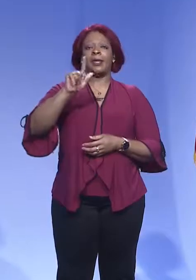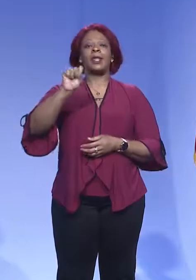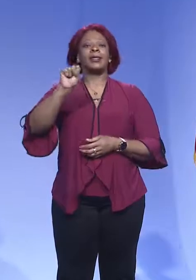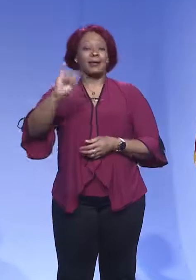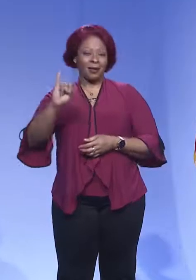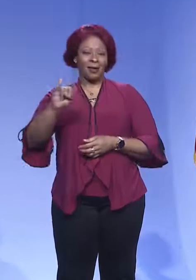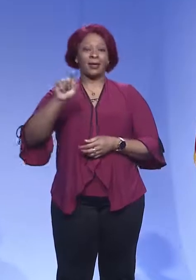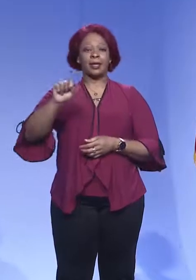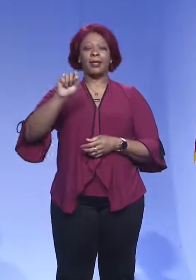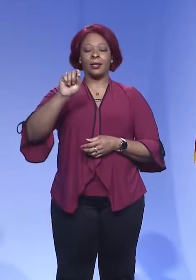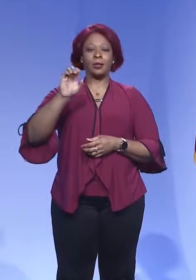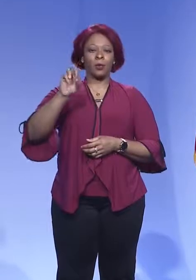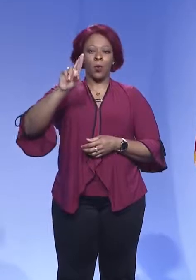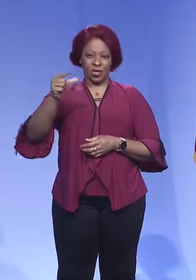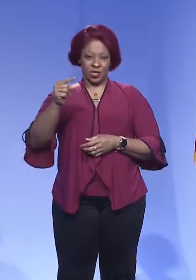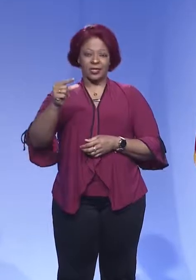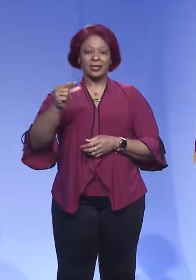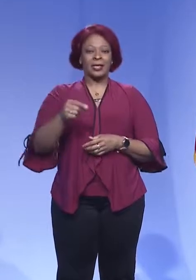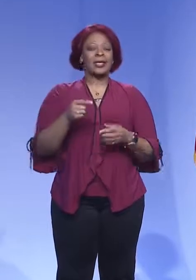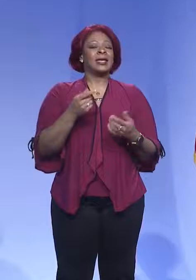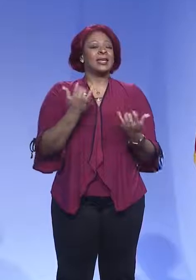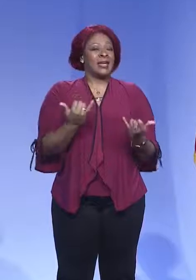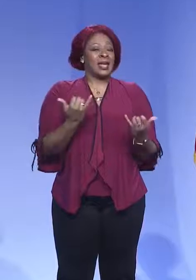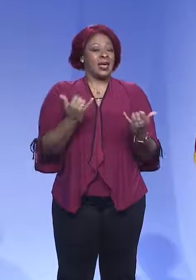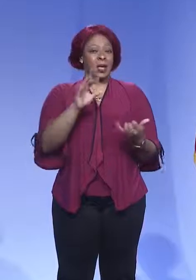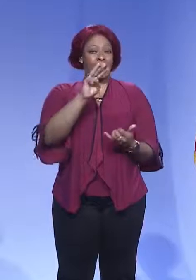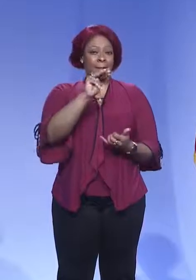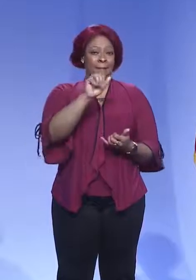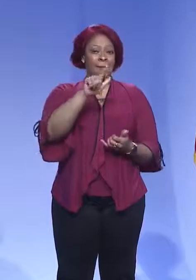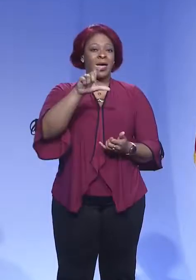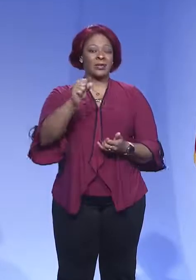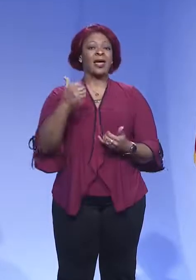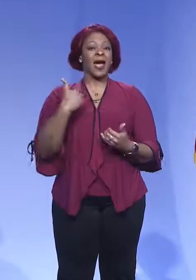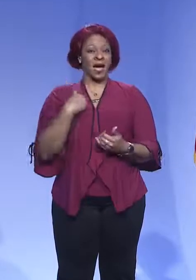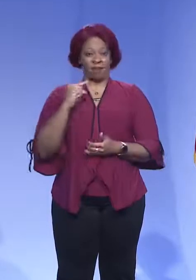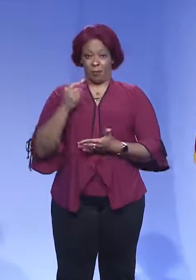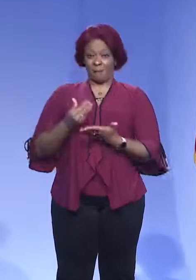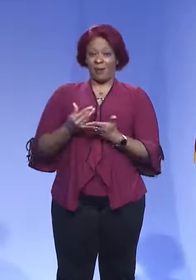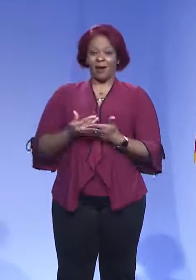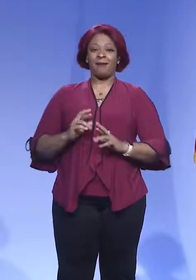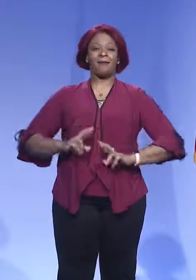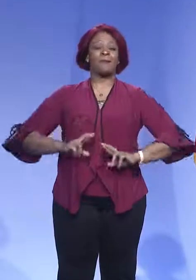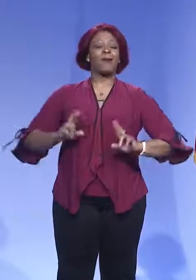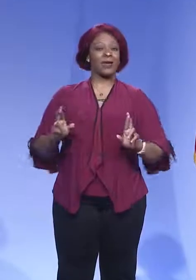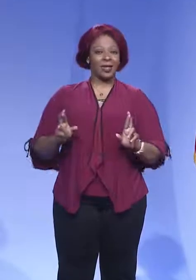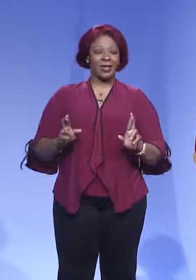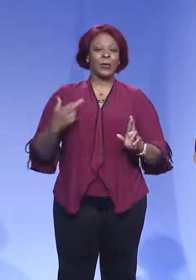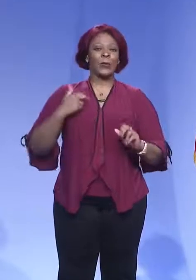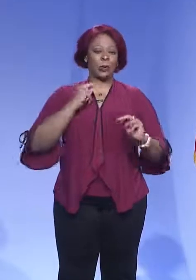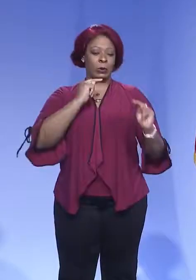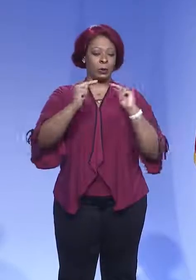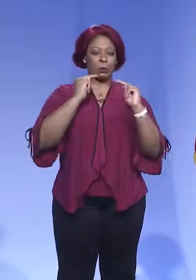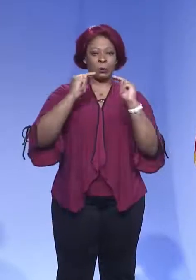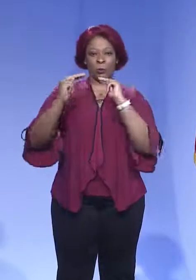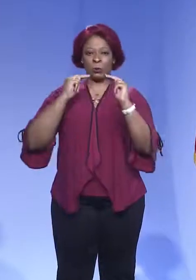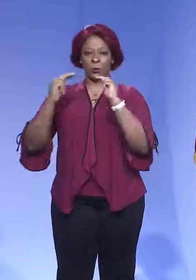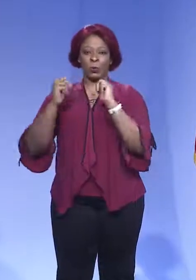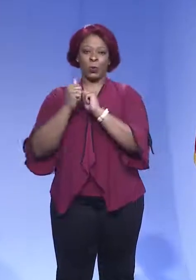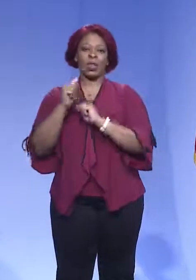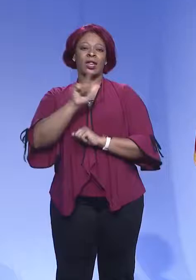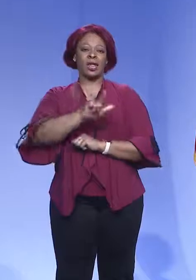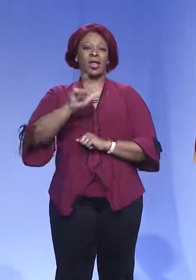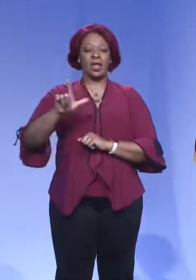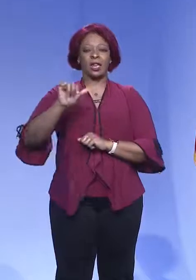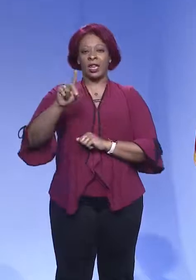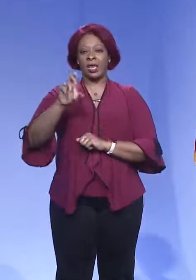www.malsi.org. The other thing is that MALS currently has a little money, and we are negotiating with landlords. That